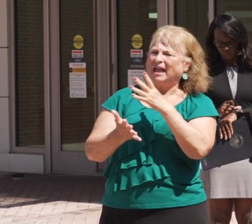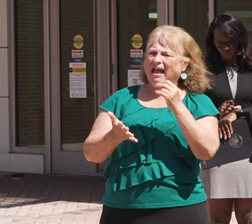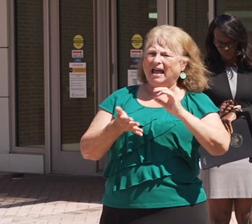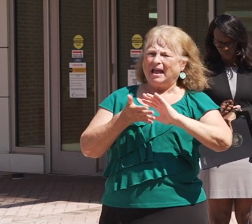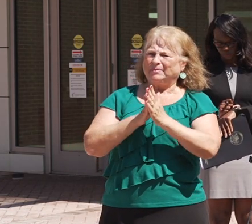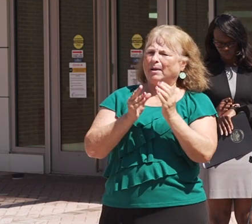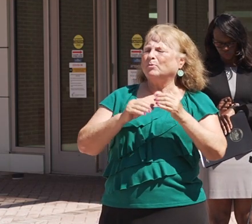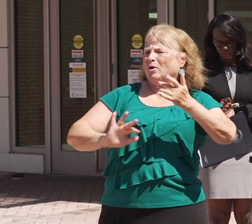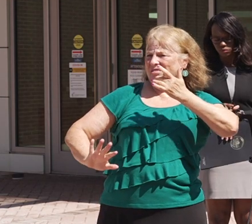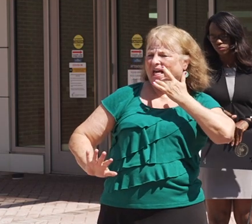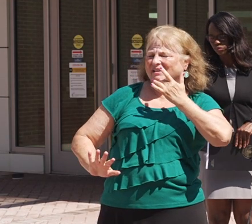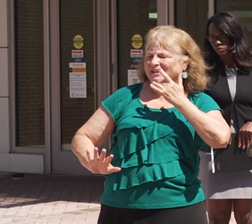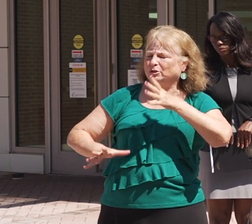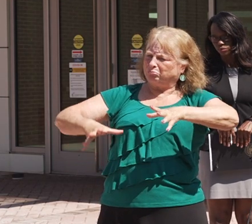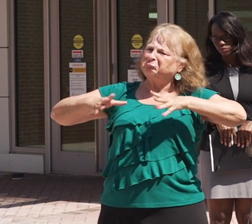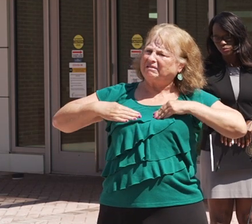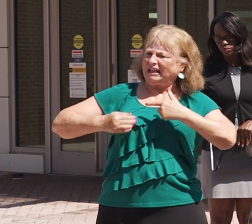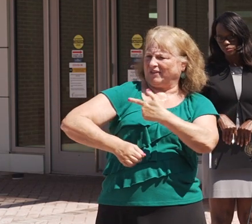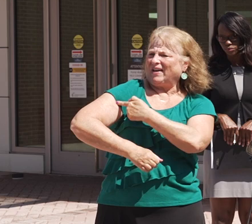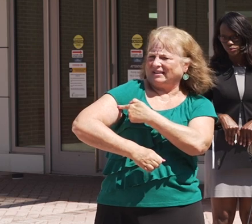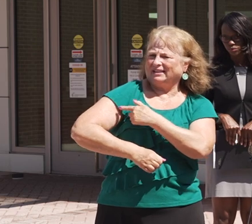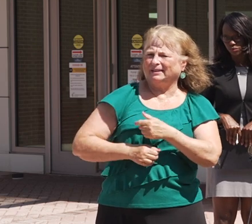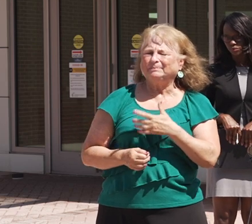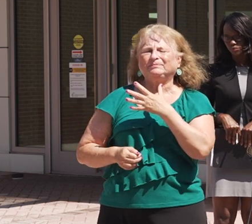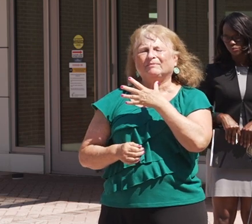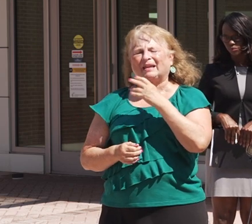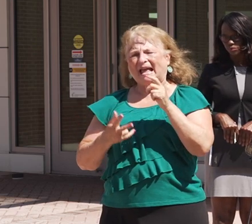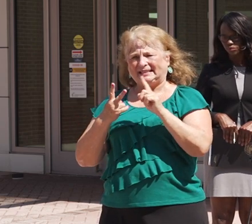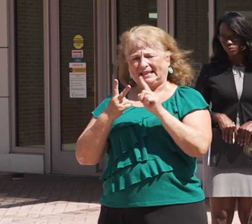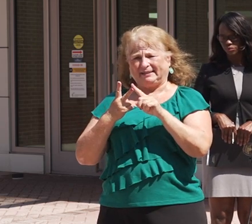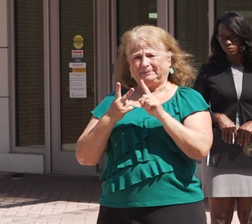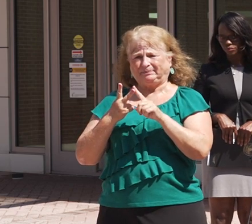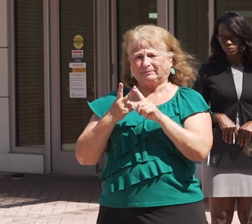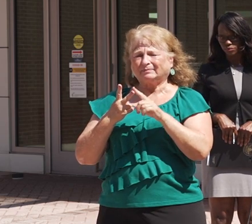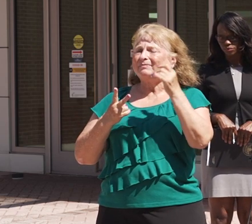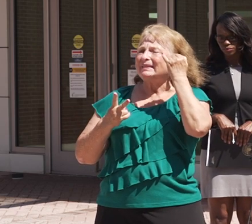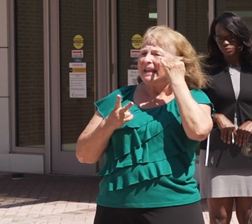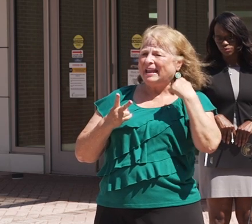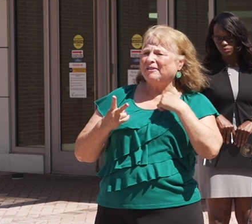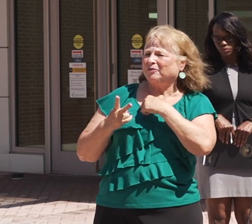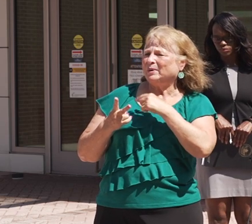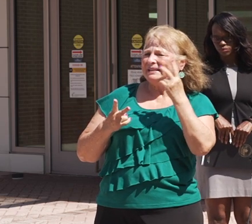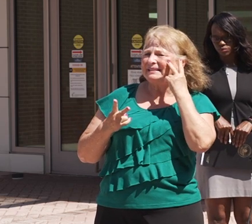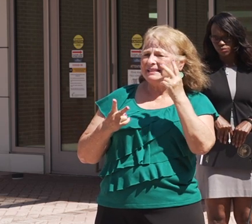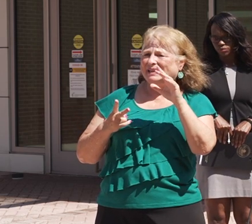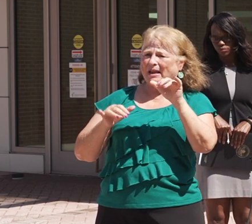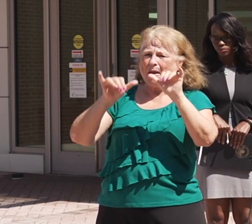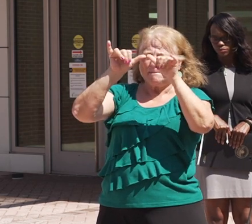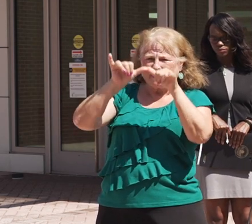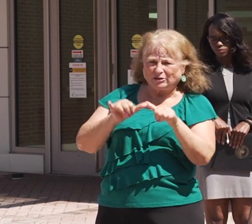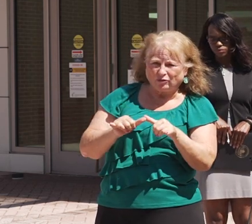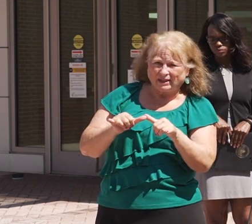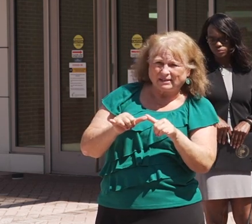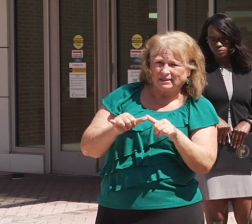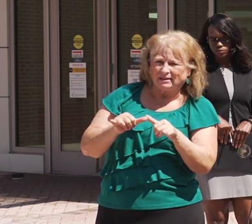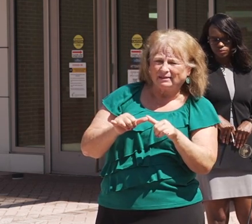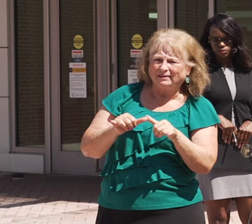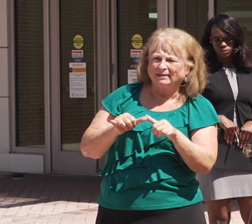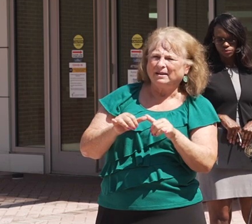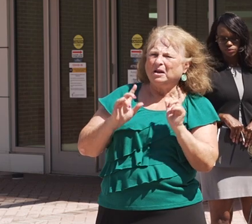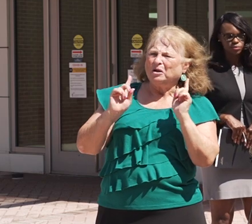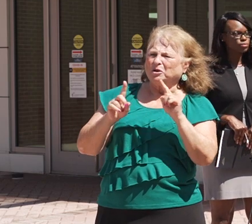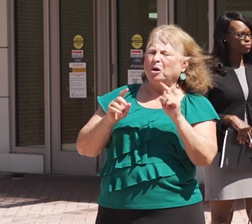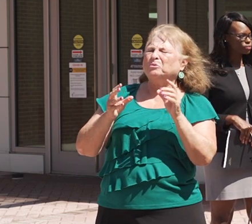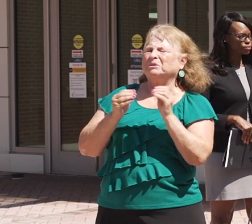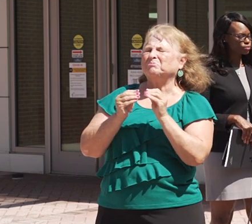more likely to take the vaccine. And then two, I think if we were to see metrics go in a